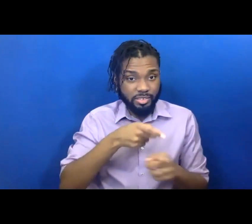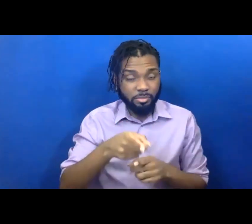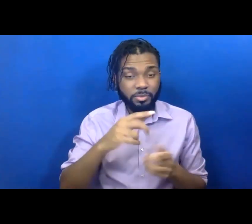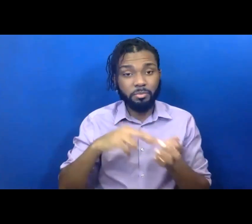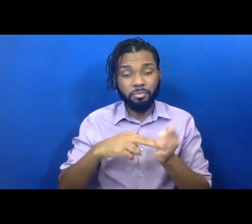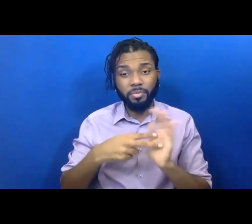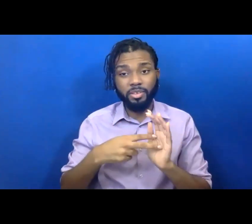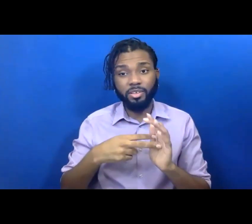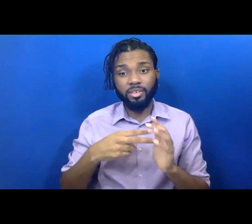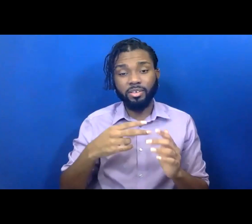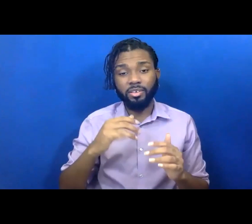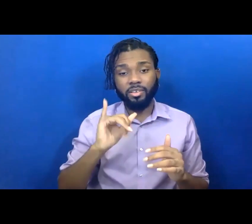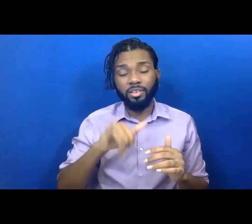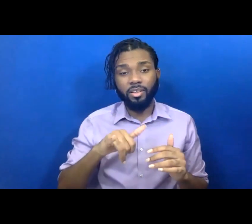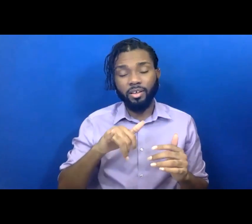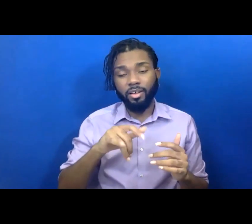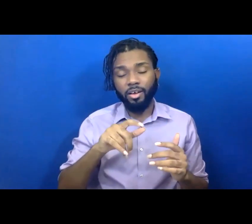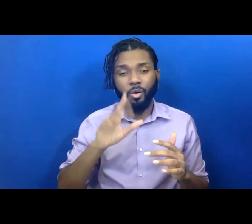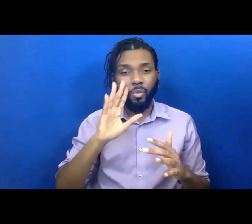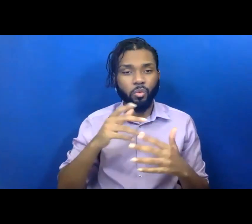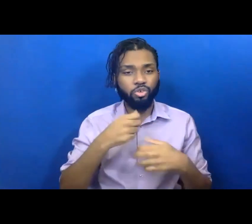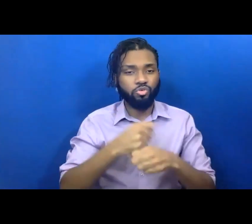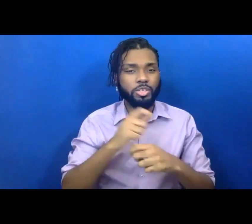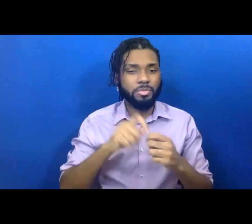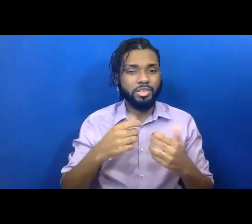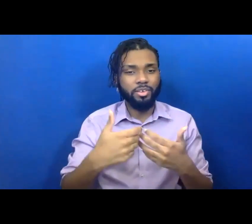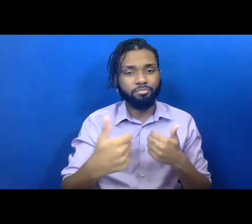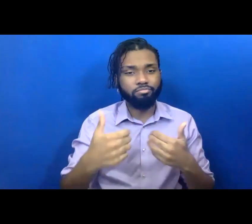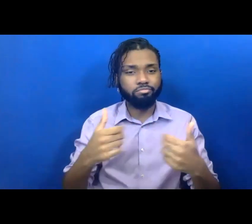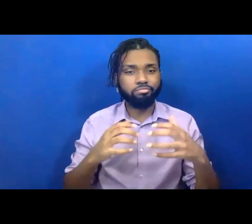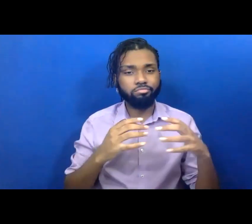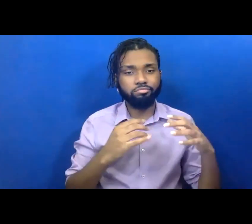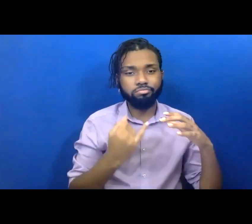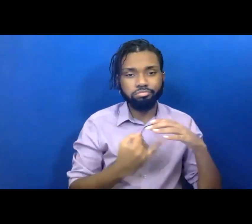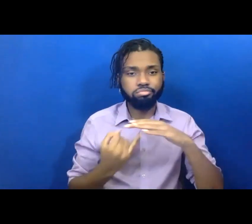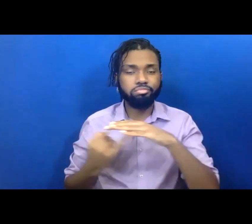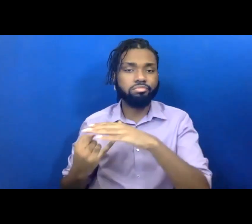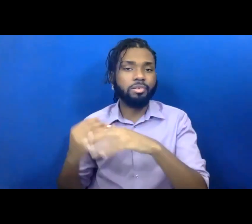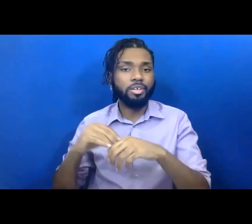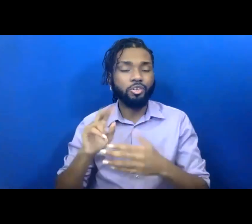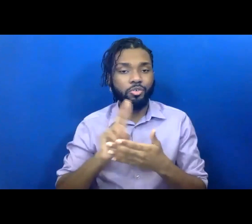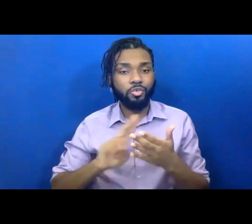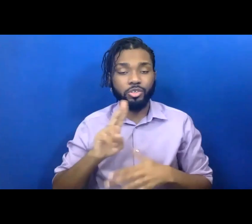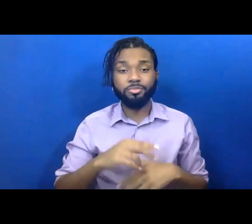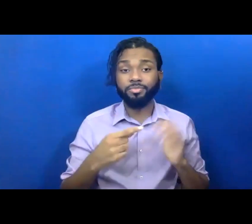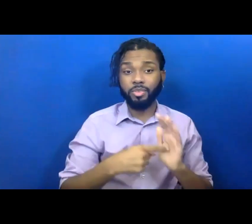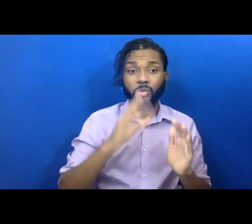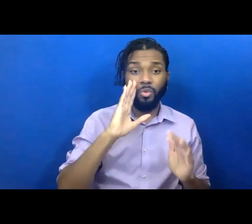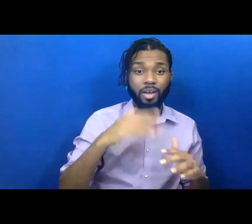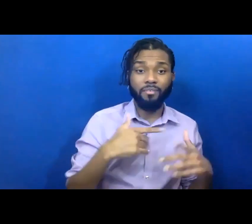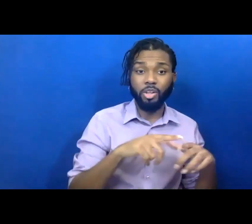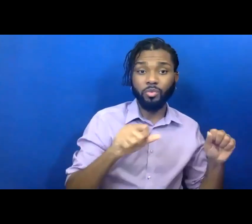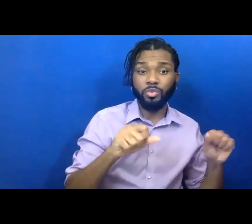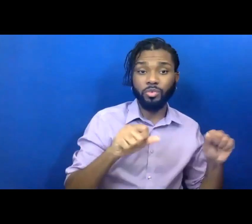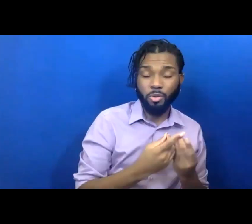of leads to certain siloed structures, particularly in universities where there's a linguistics department, and then there's actually sort of linguistics